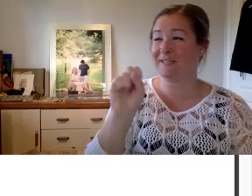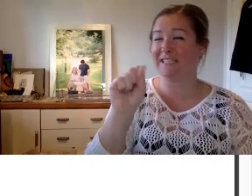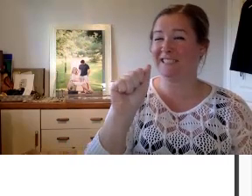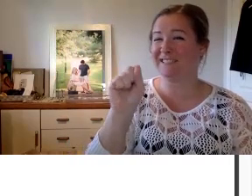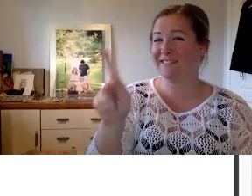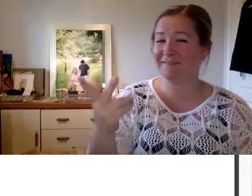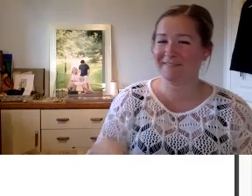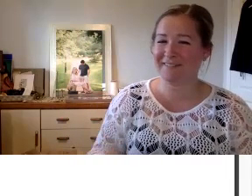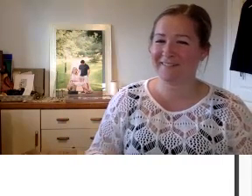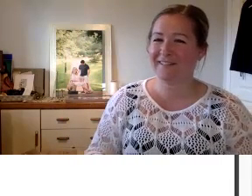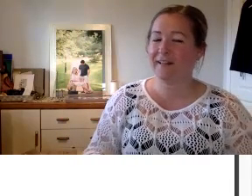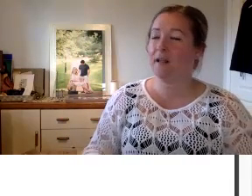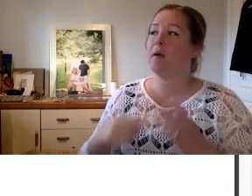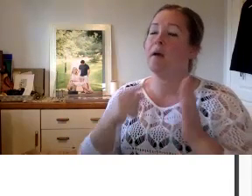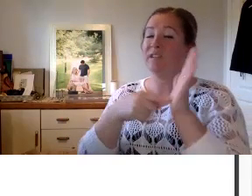That's it.